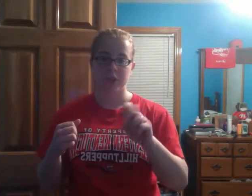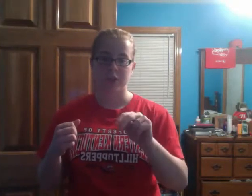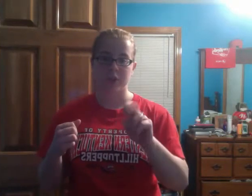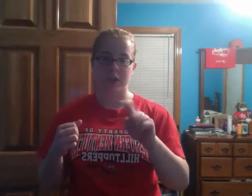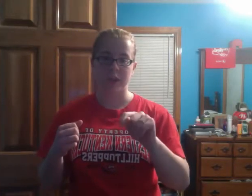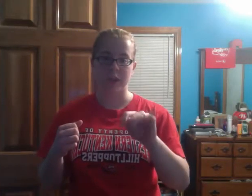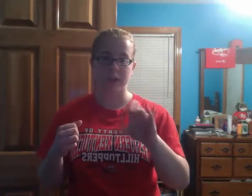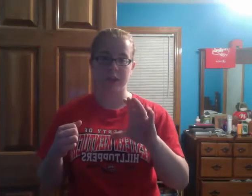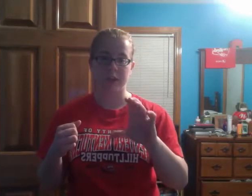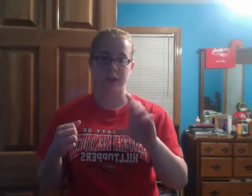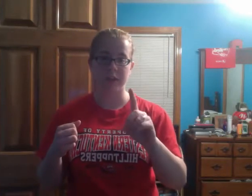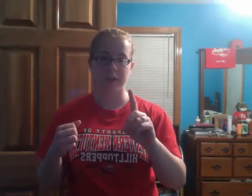genetic